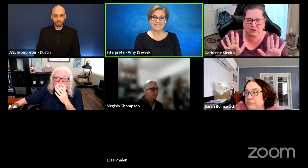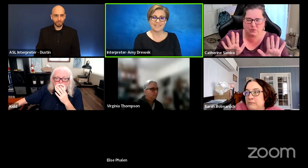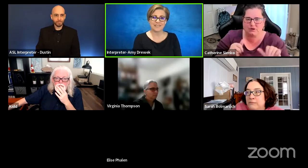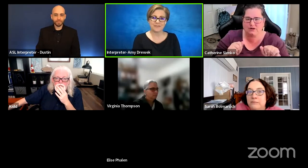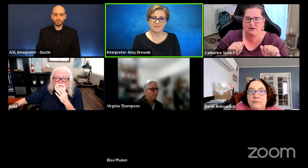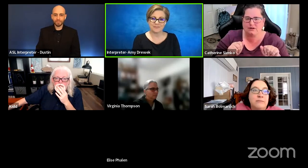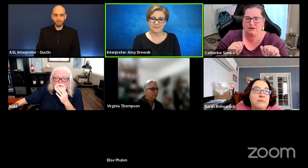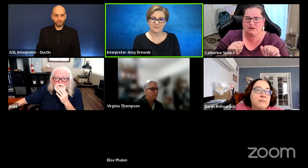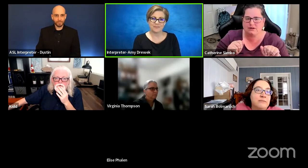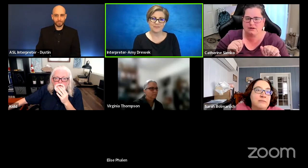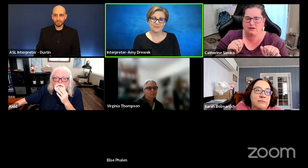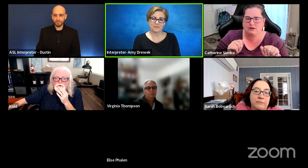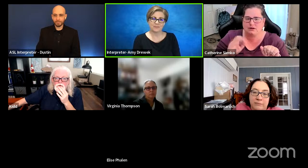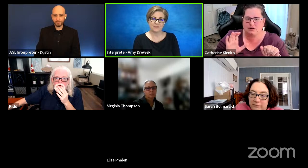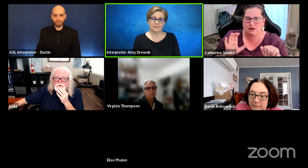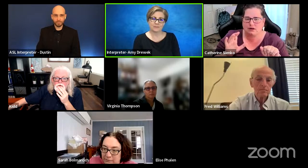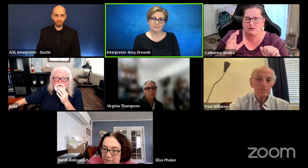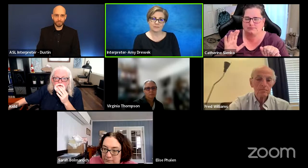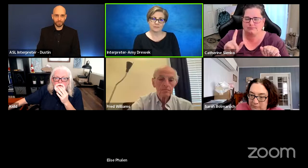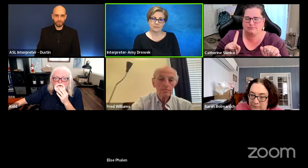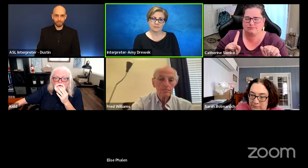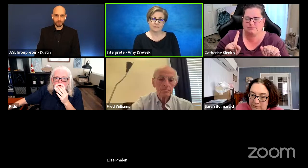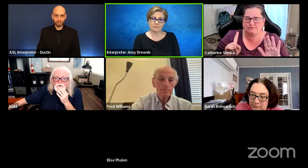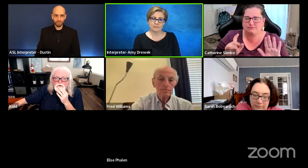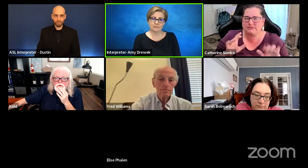I'm seeing many hands.